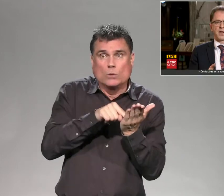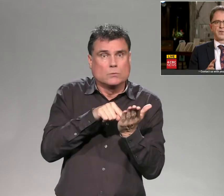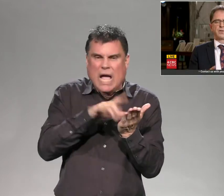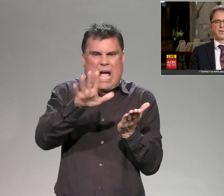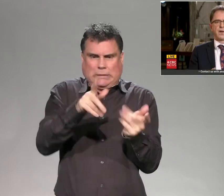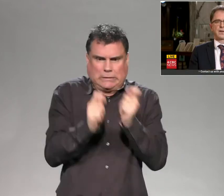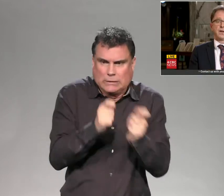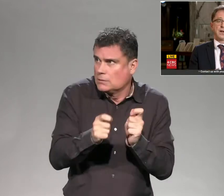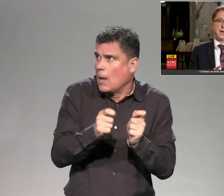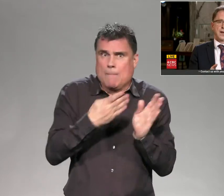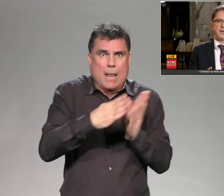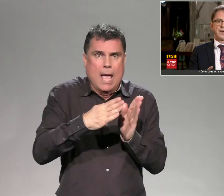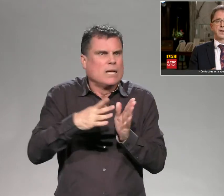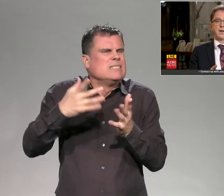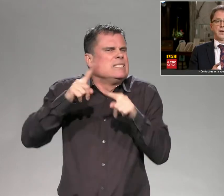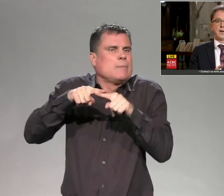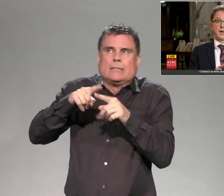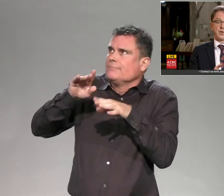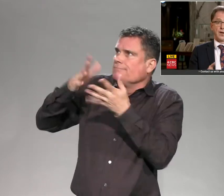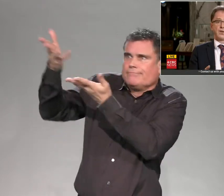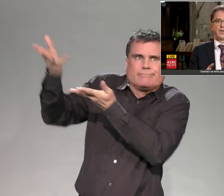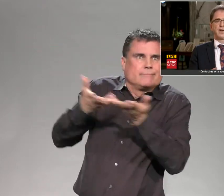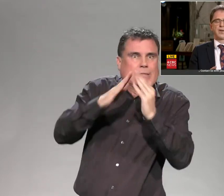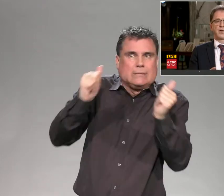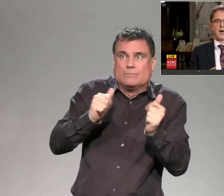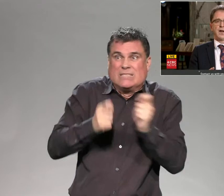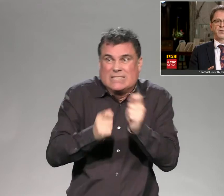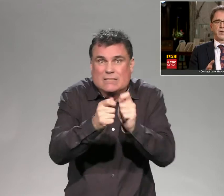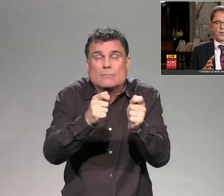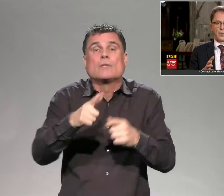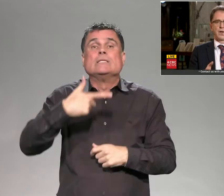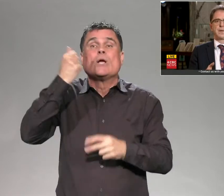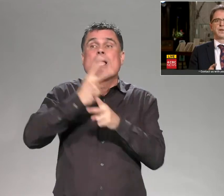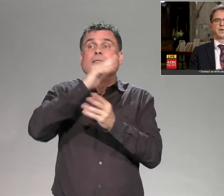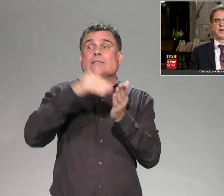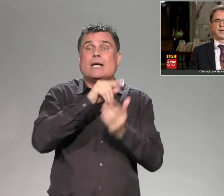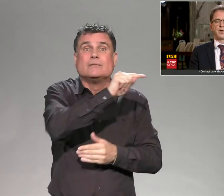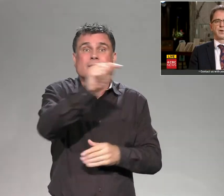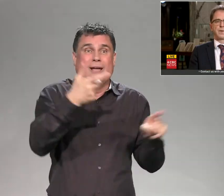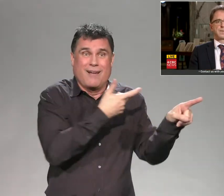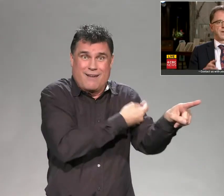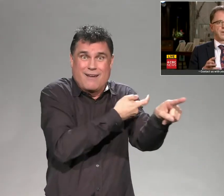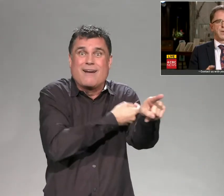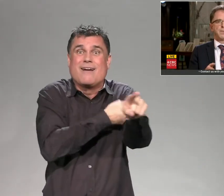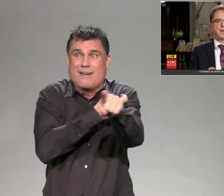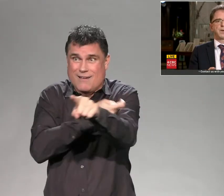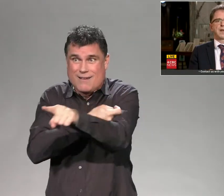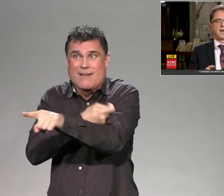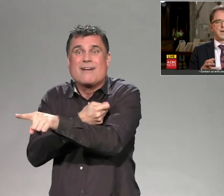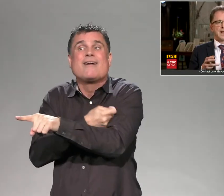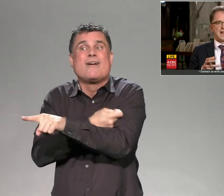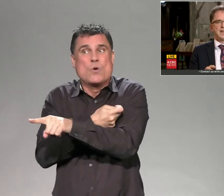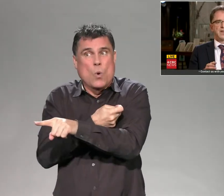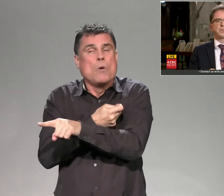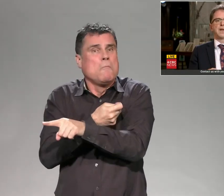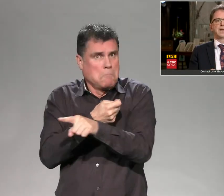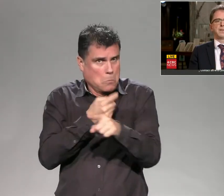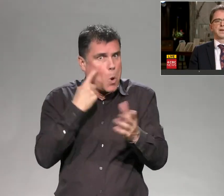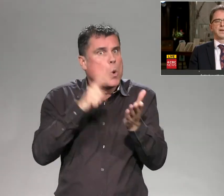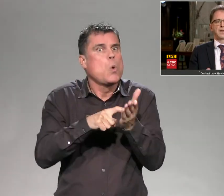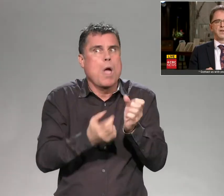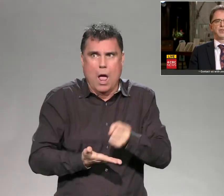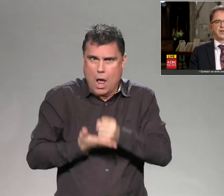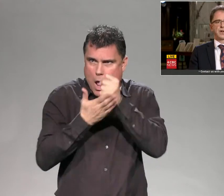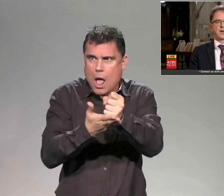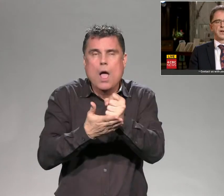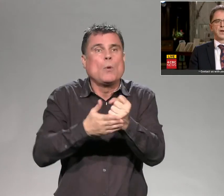profound and positive effect. And I think as long as the vaccine arrives, we're going to be able to deliver it to people. And I remind people that in this